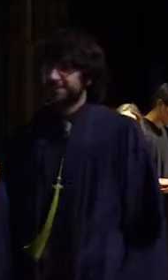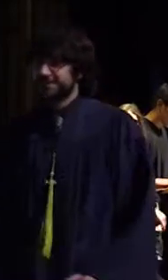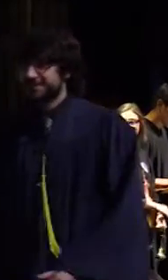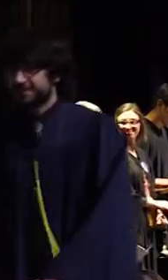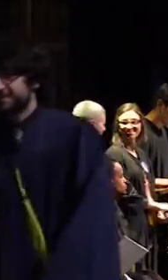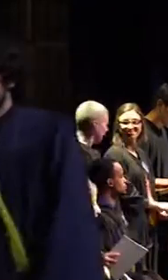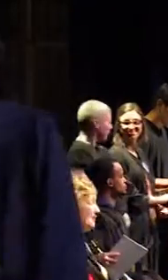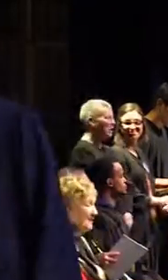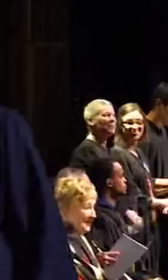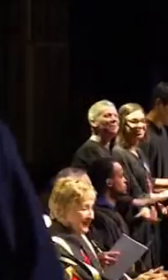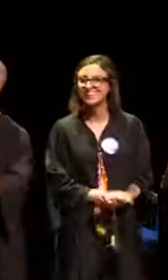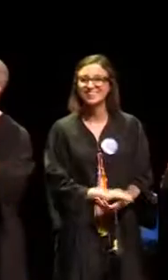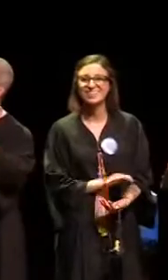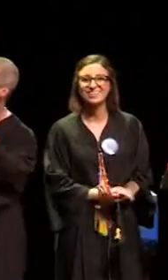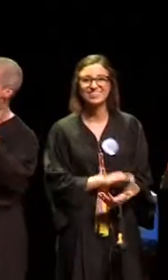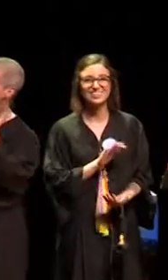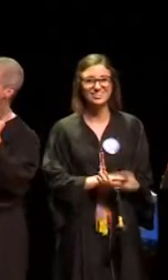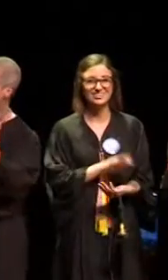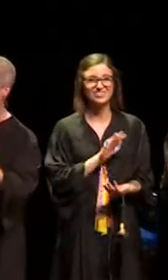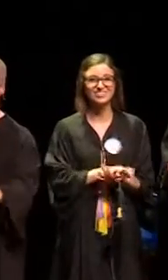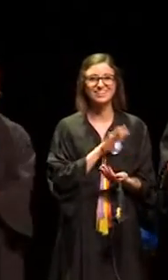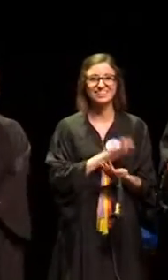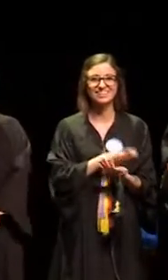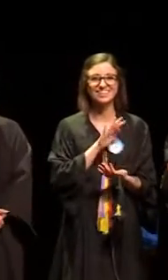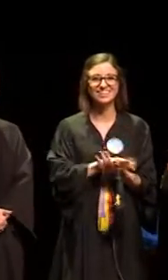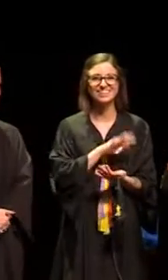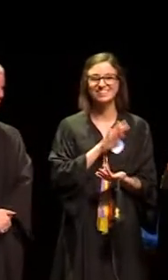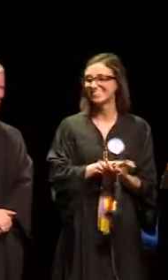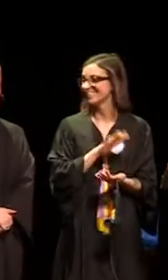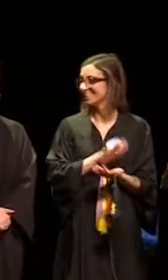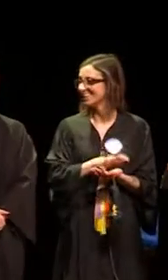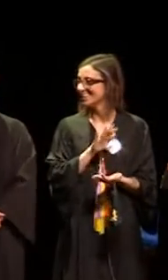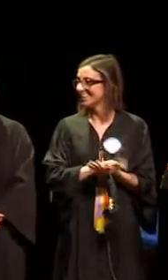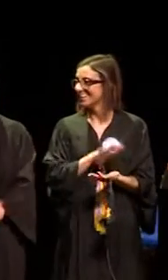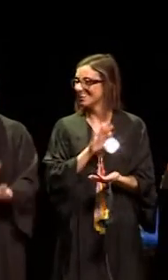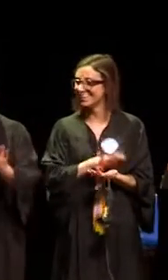Thank you, Madam Chancellor and Madam President.